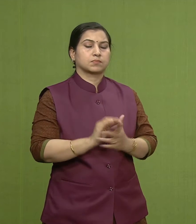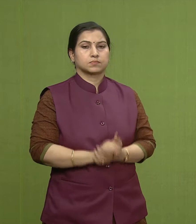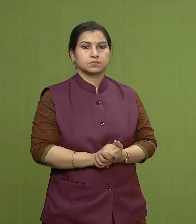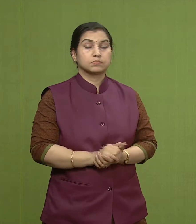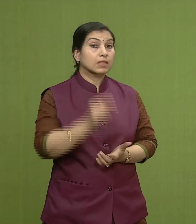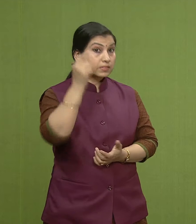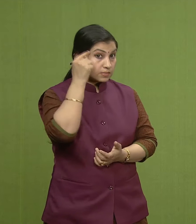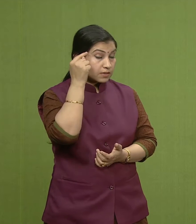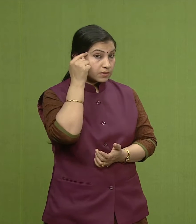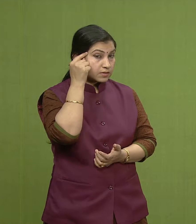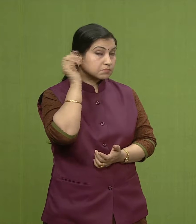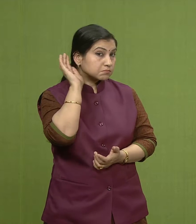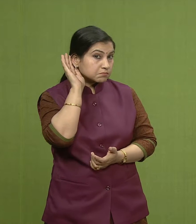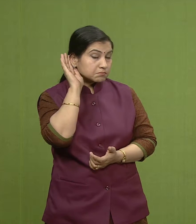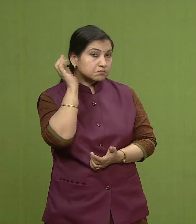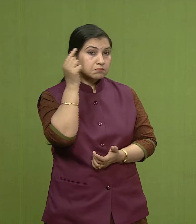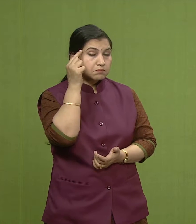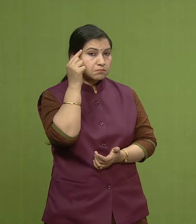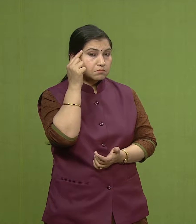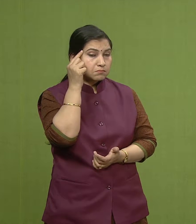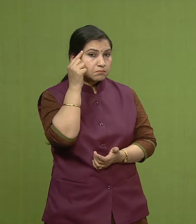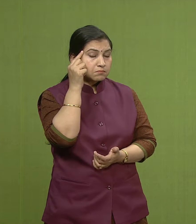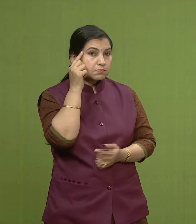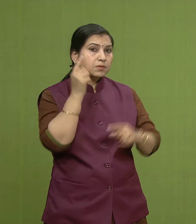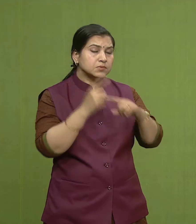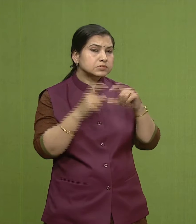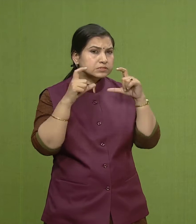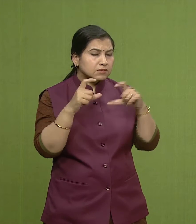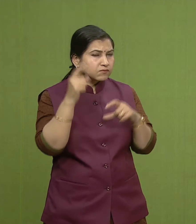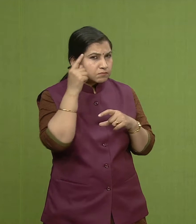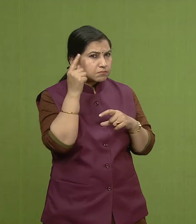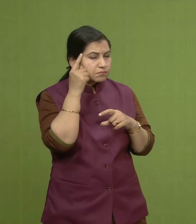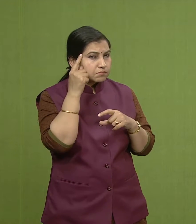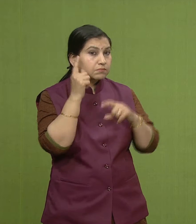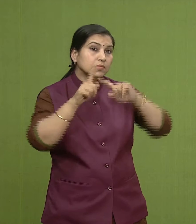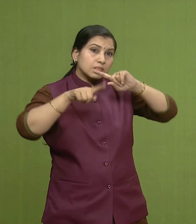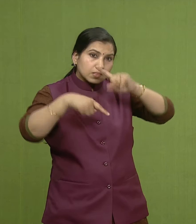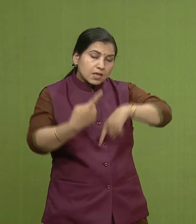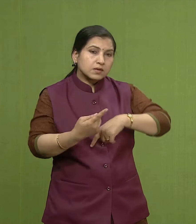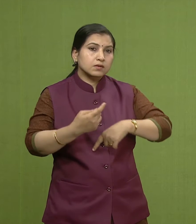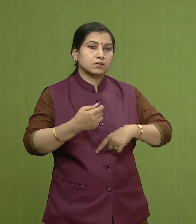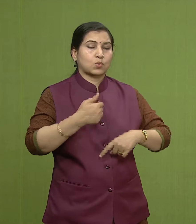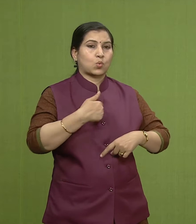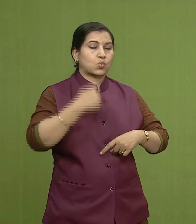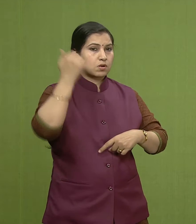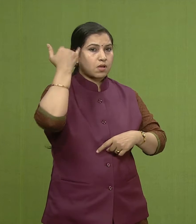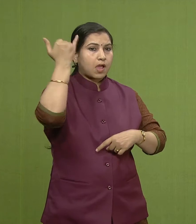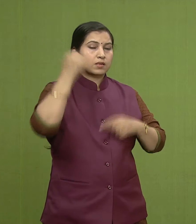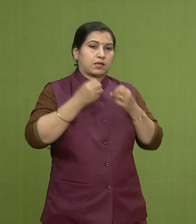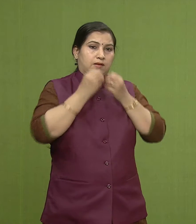Think through each other's suggestions carefully and then put forth views and feelings clearly